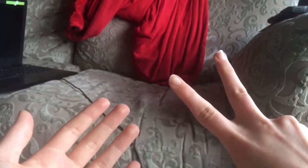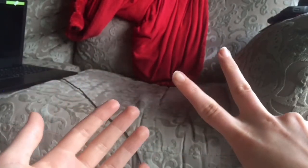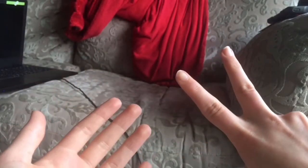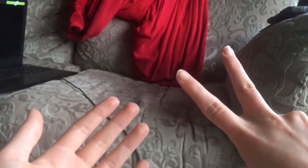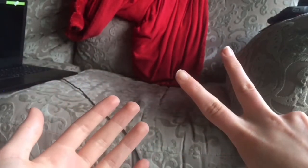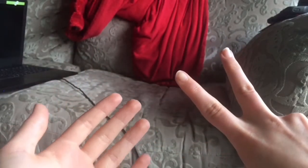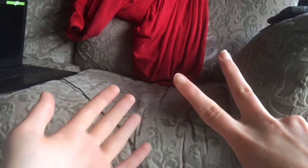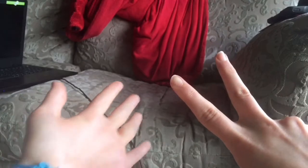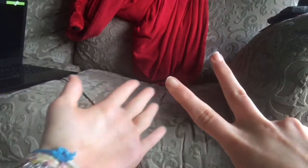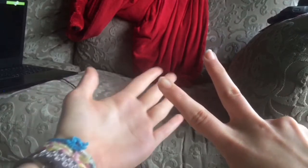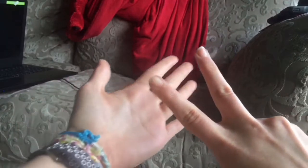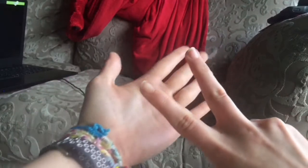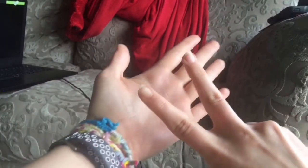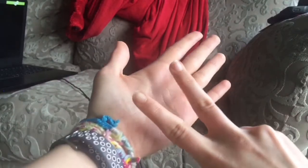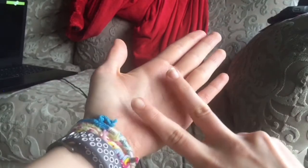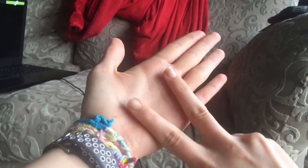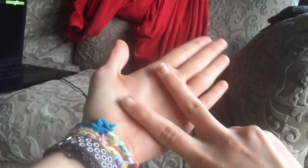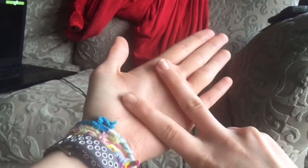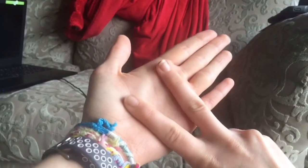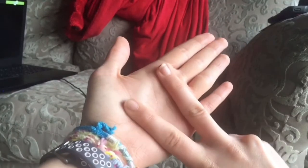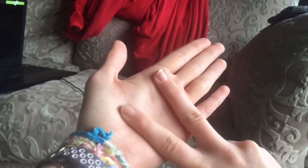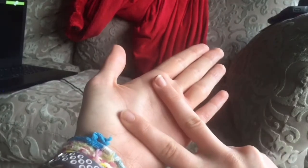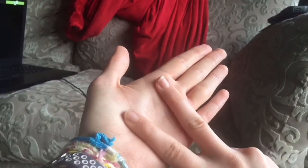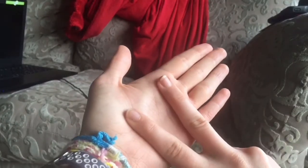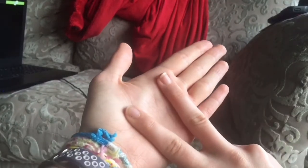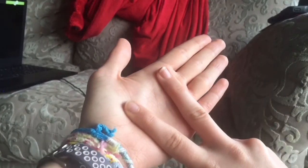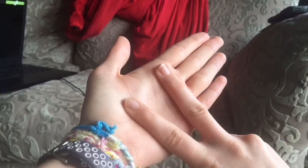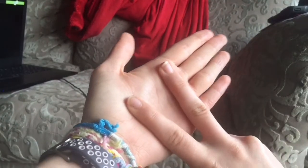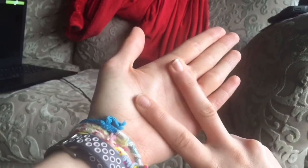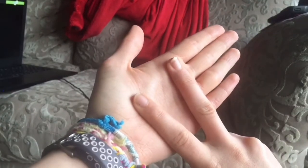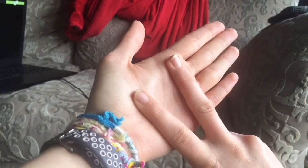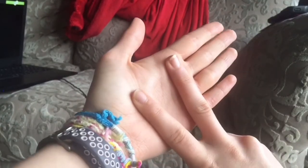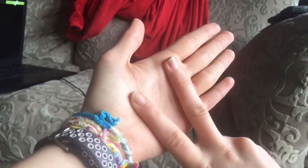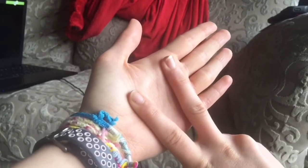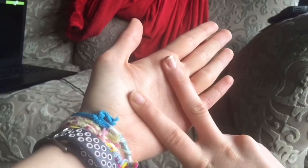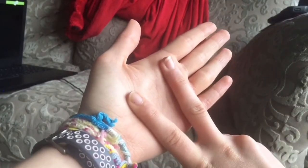of peace sign and we're going to put it onto our hands and it makes a V.